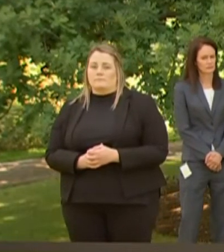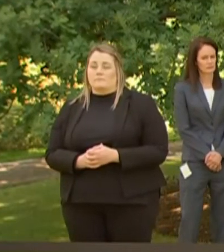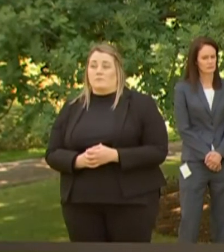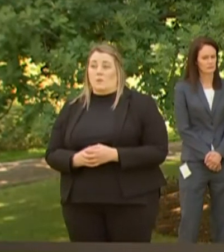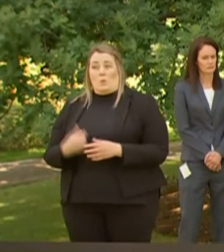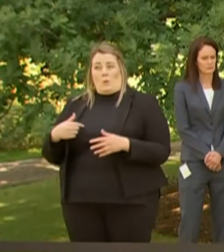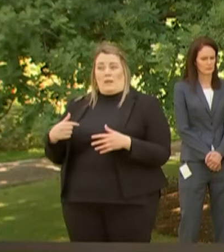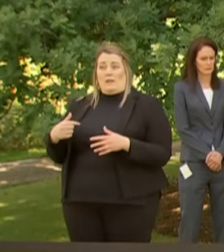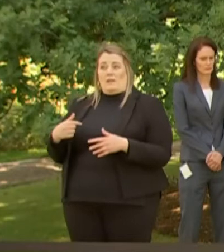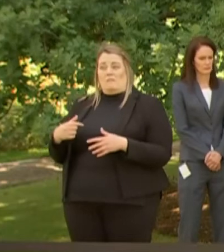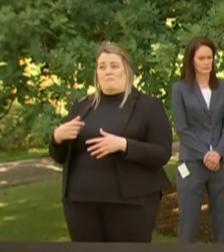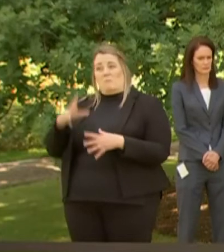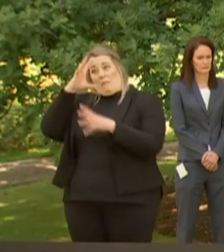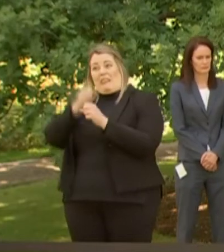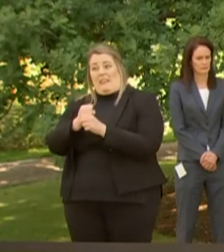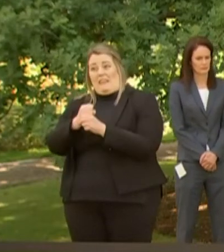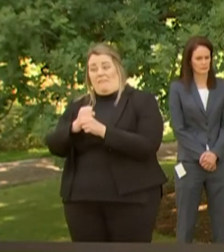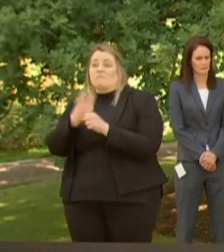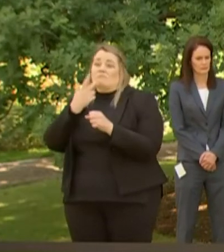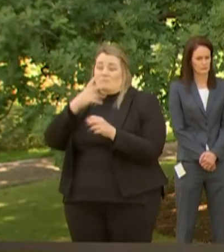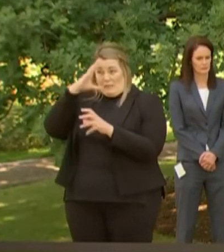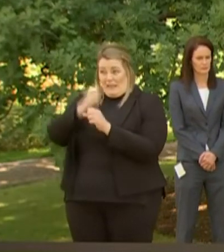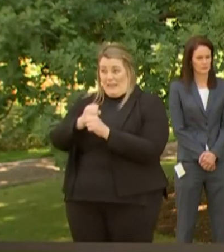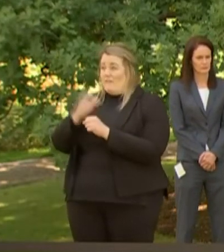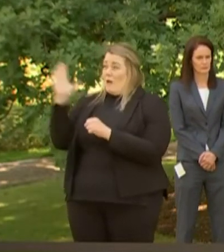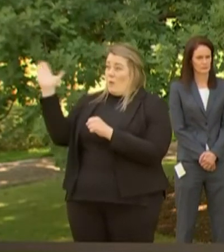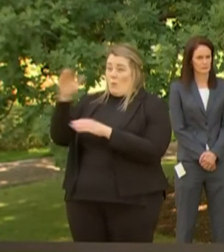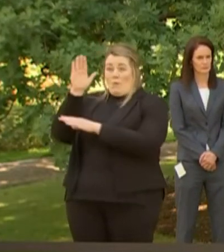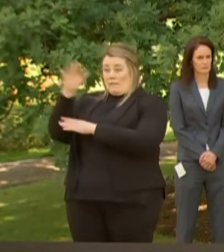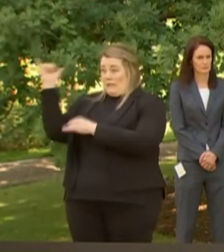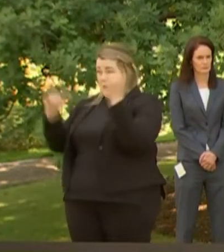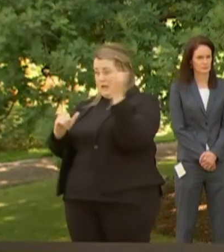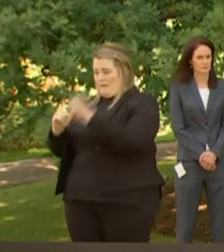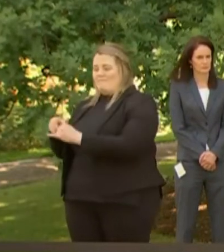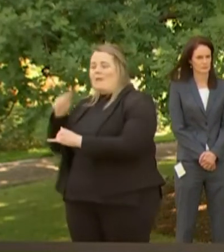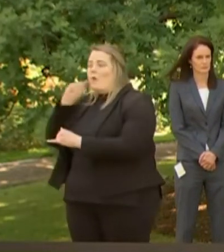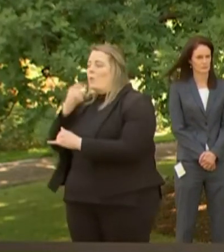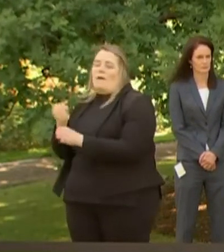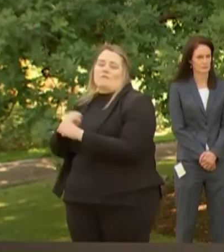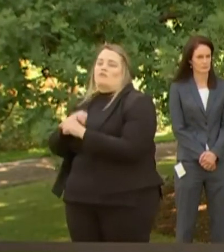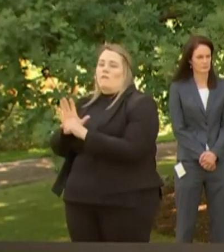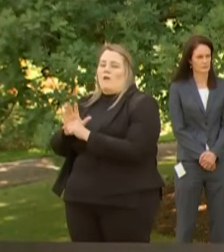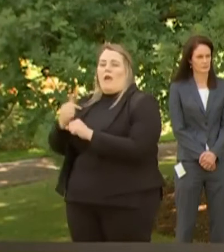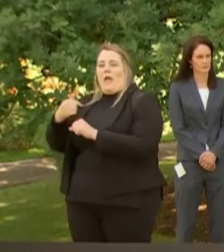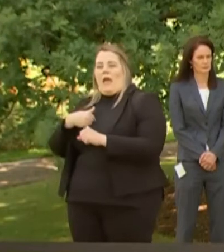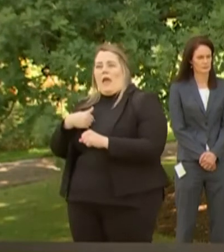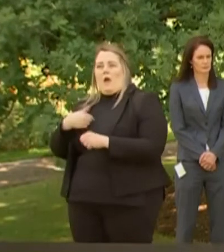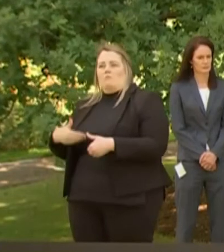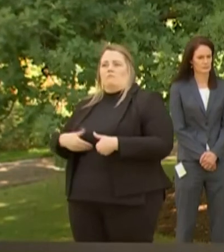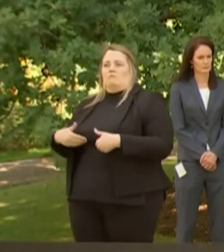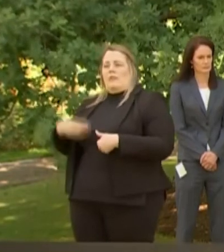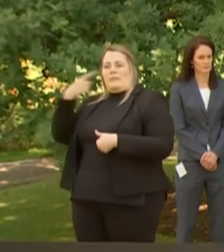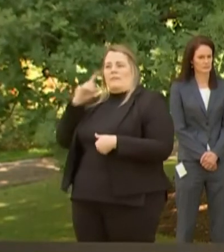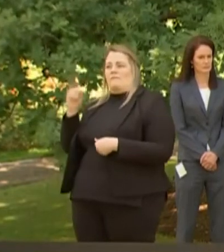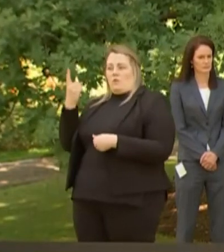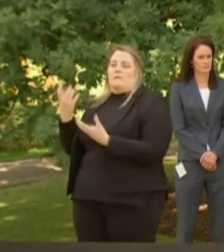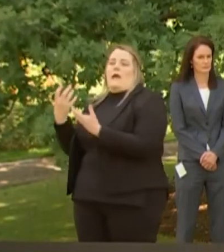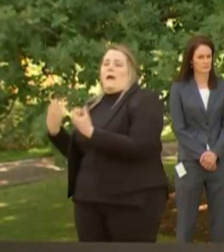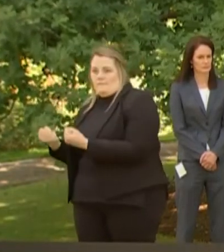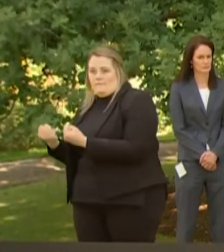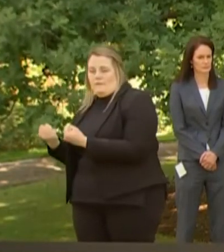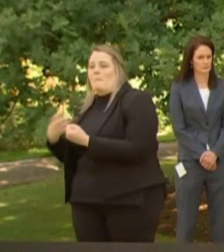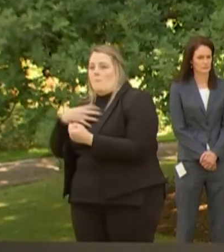comes back will test positive at some point. That's the kind of default setting, and that